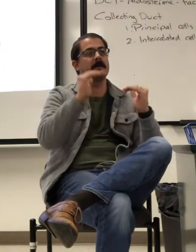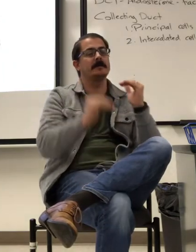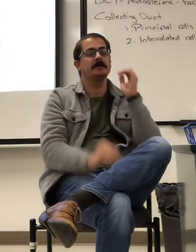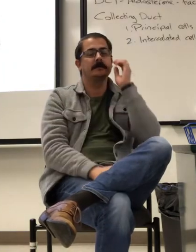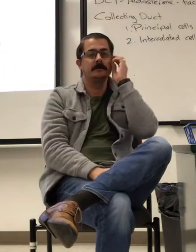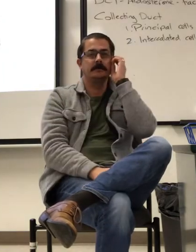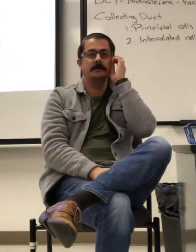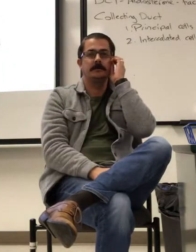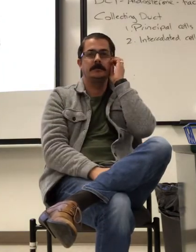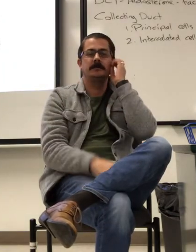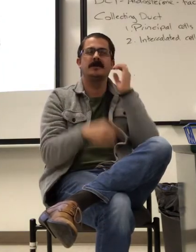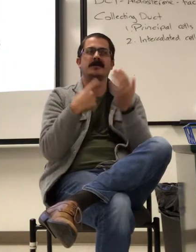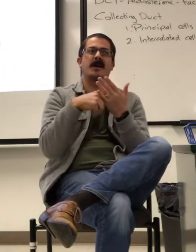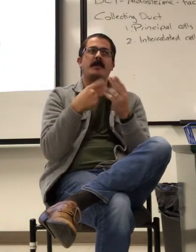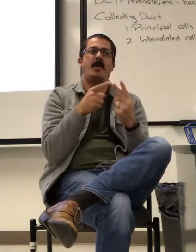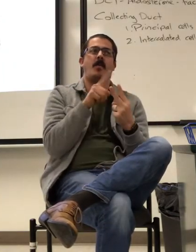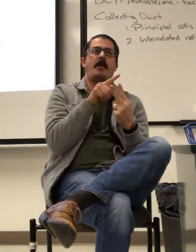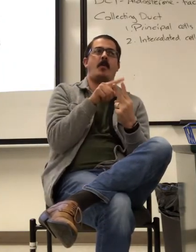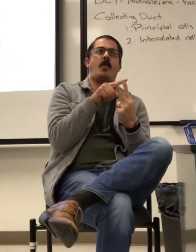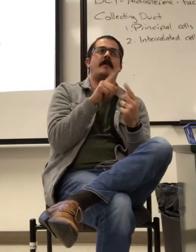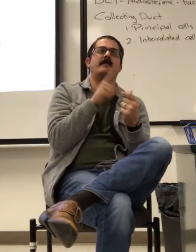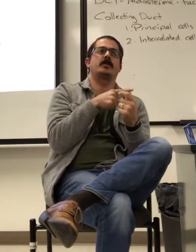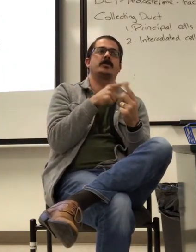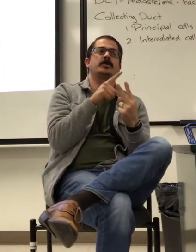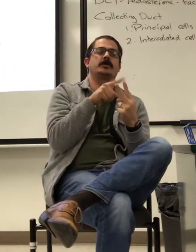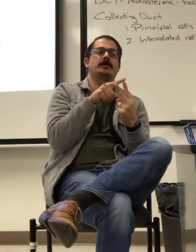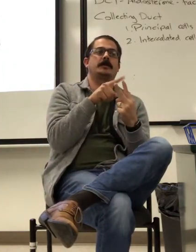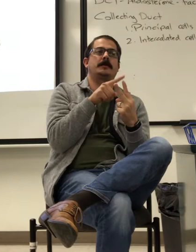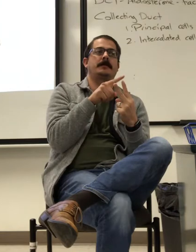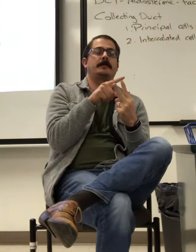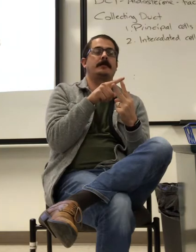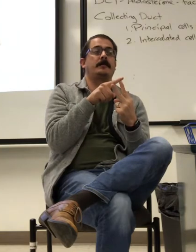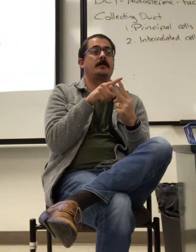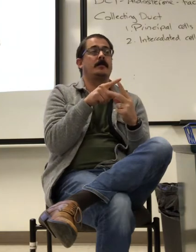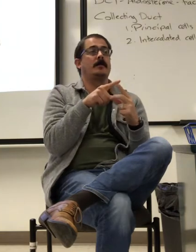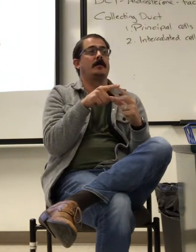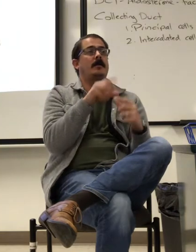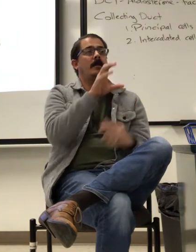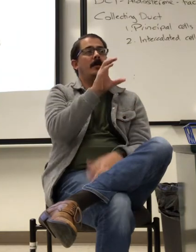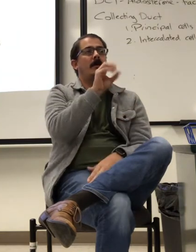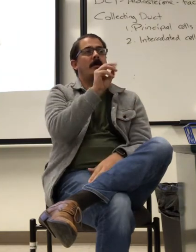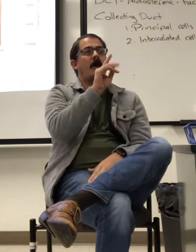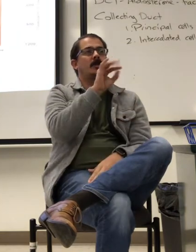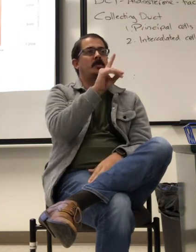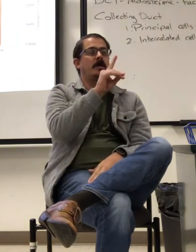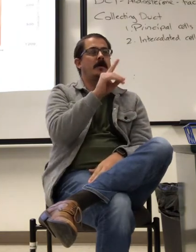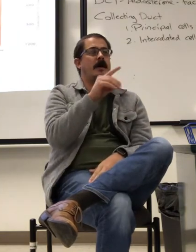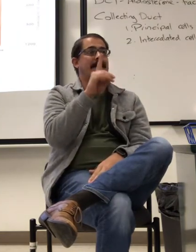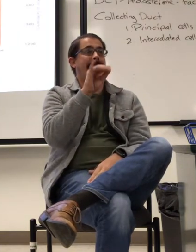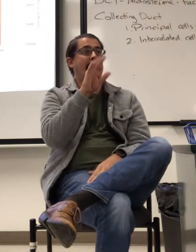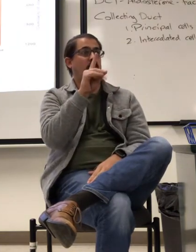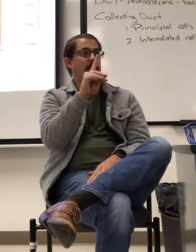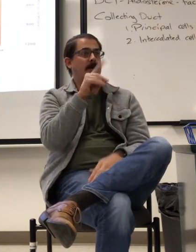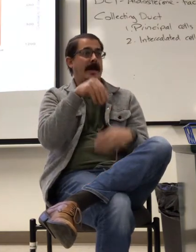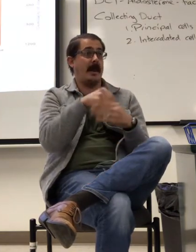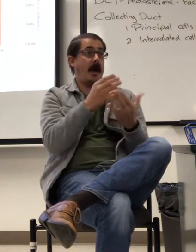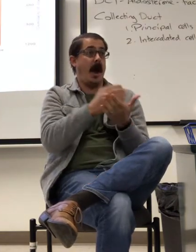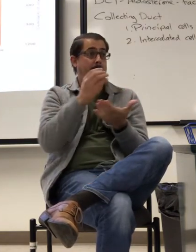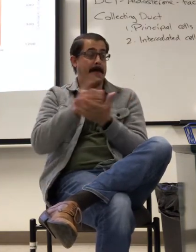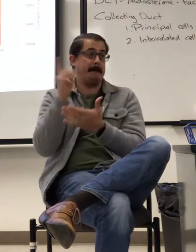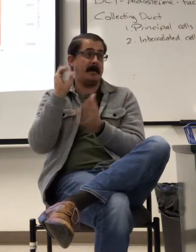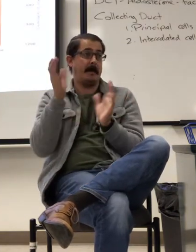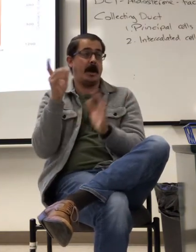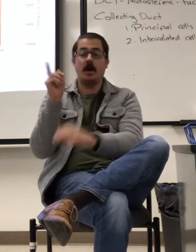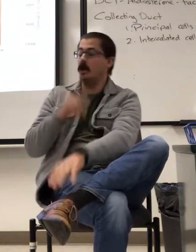balance. All right, let's talk about number one first, and you can see a picture of concentrated and dilute urine side by side in a cup there.